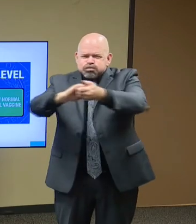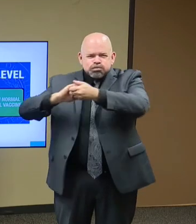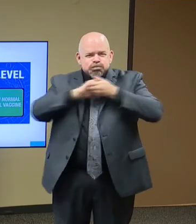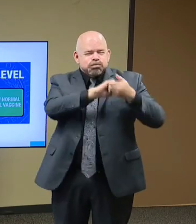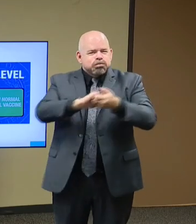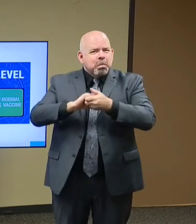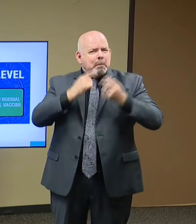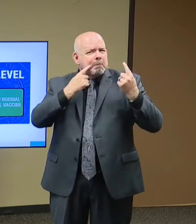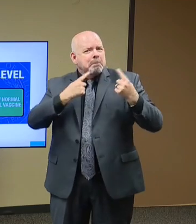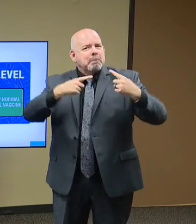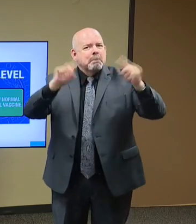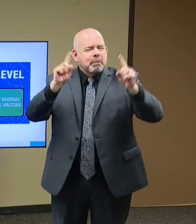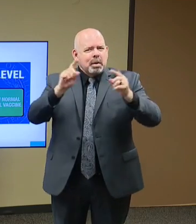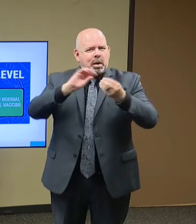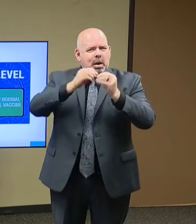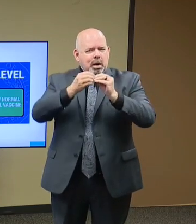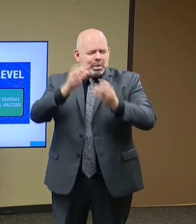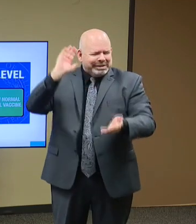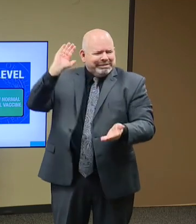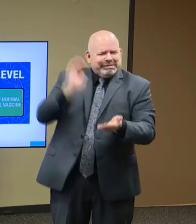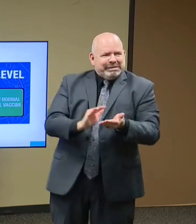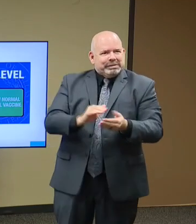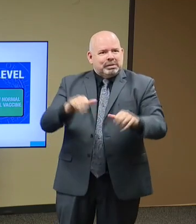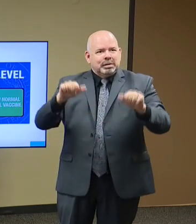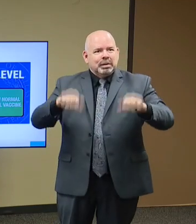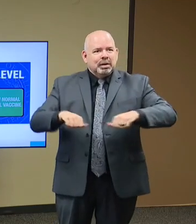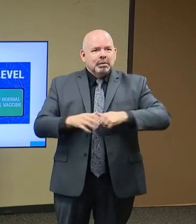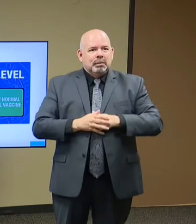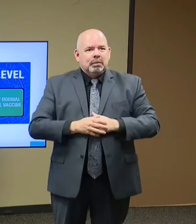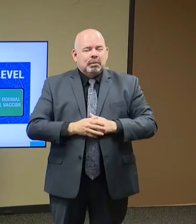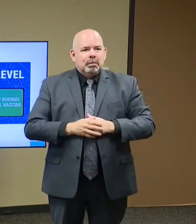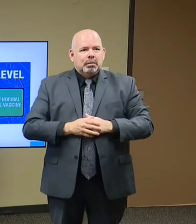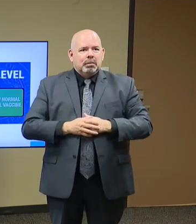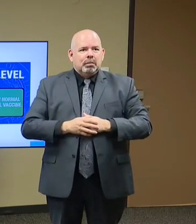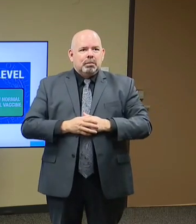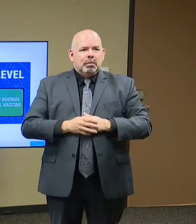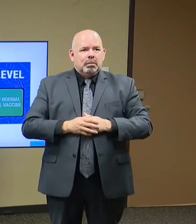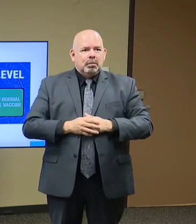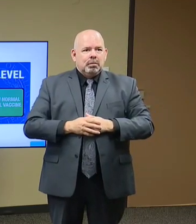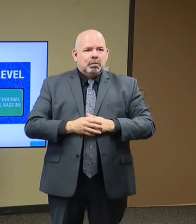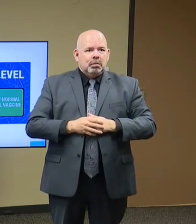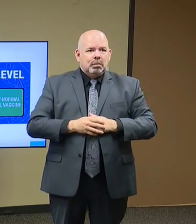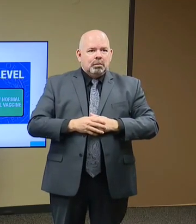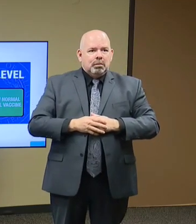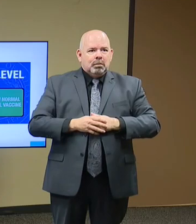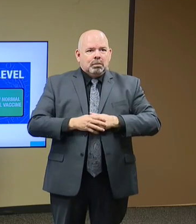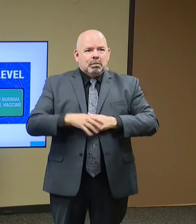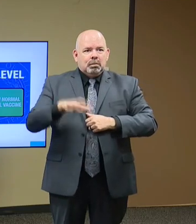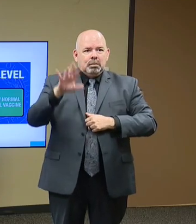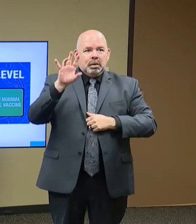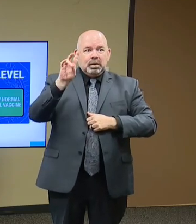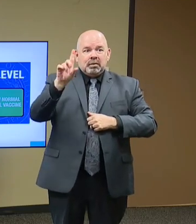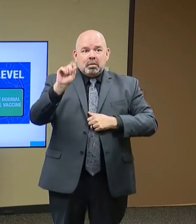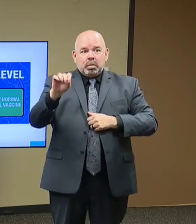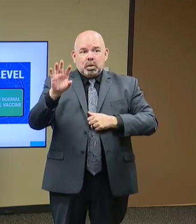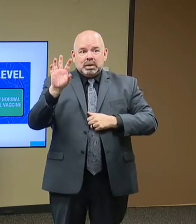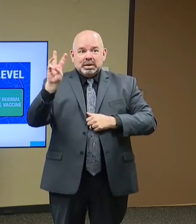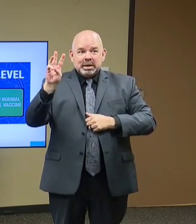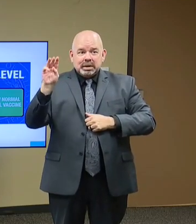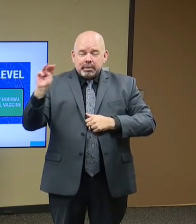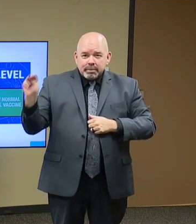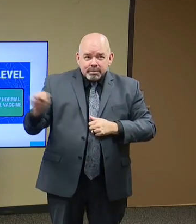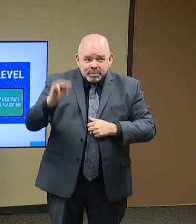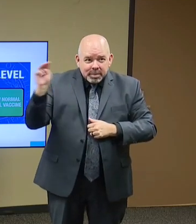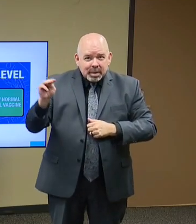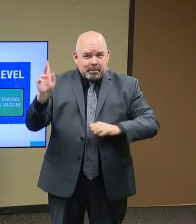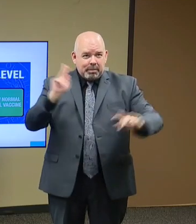weekend, when 7.6 million North Texans are all celebrating a 3-day weekend, and if we can do the school